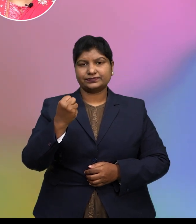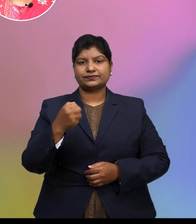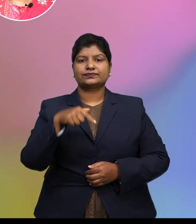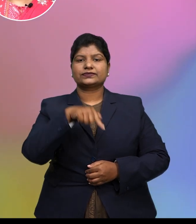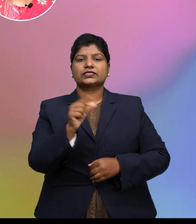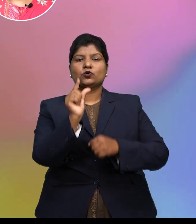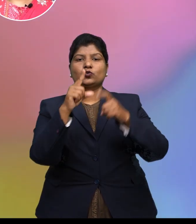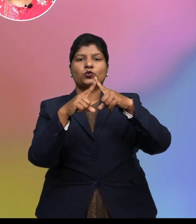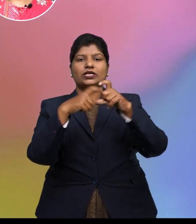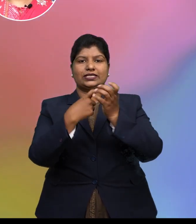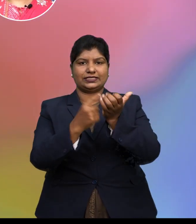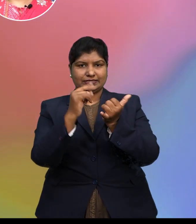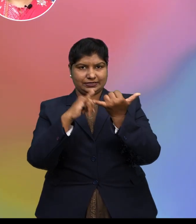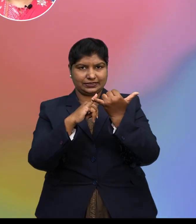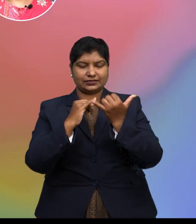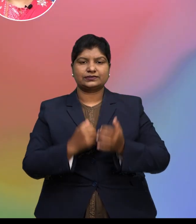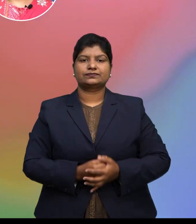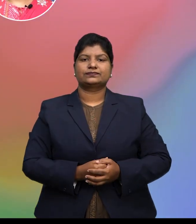of the uterus